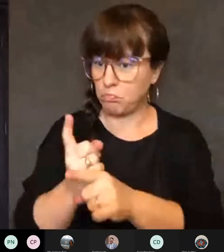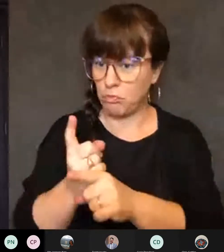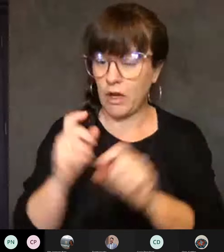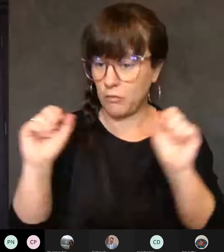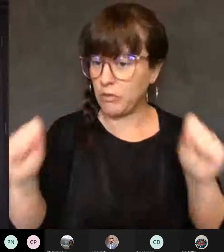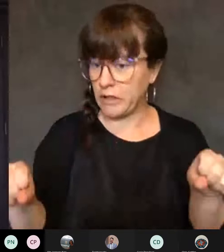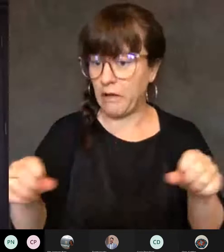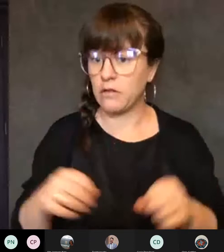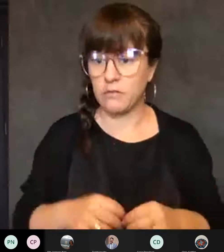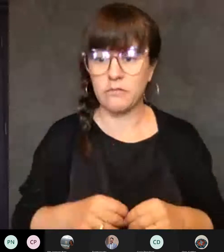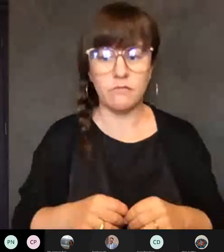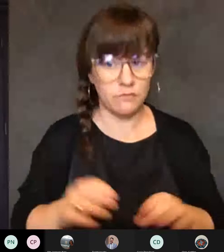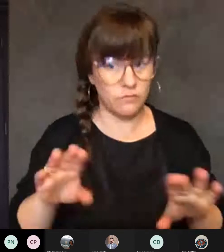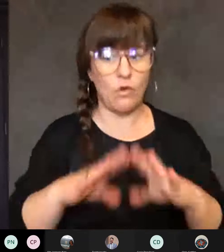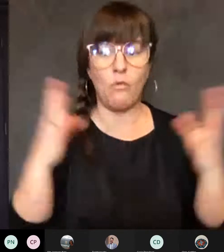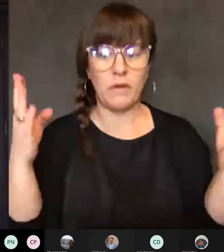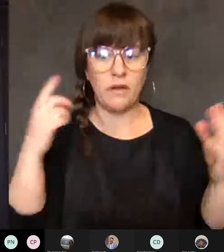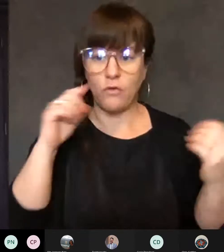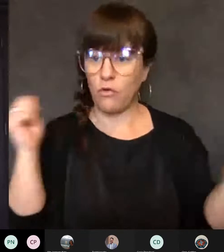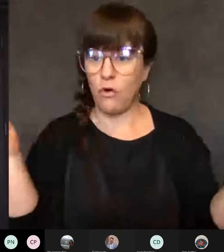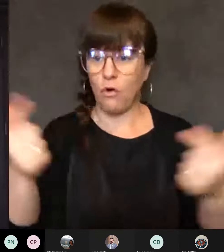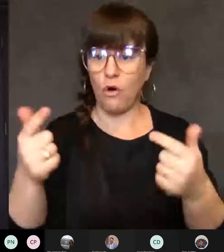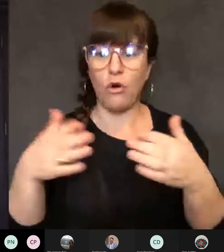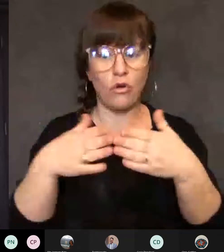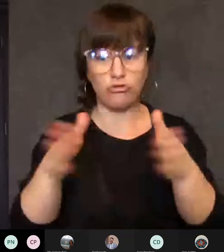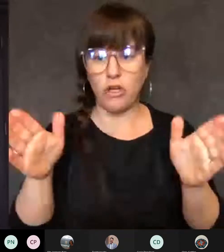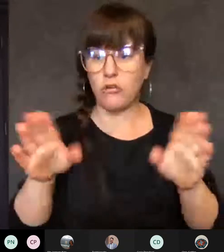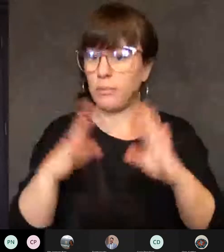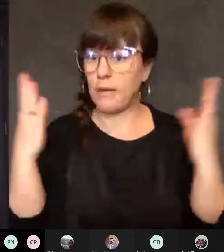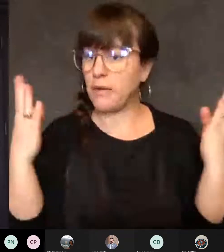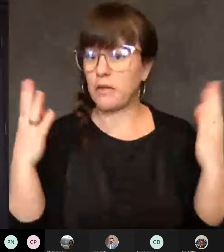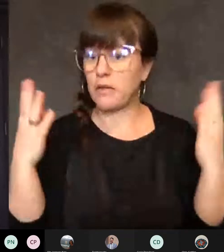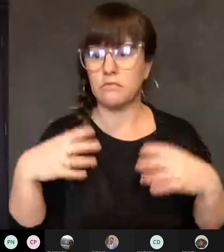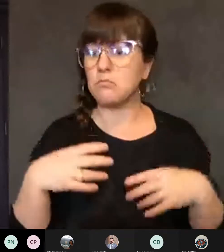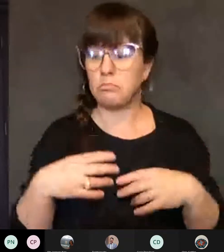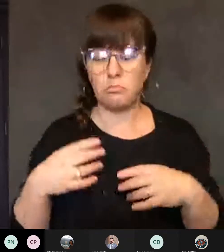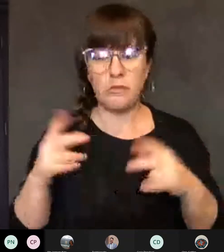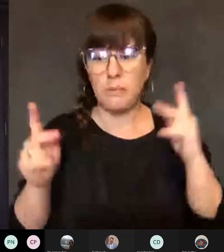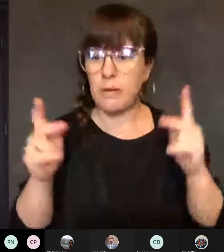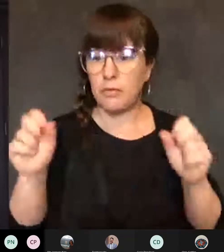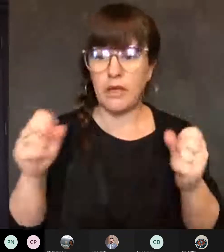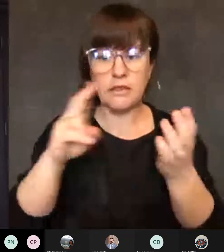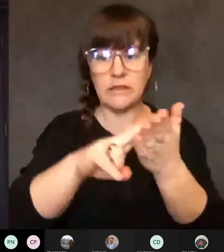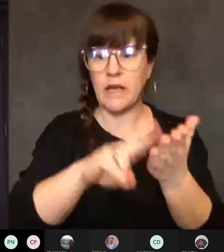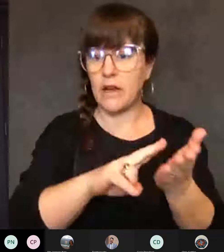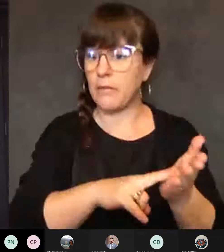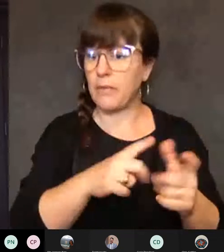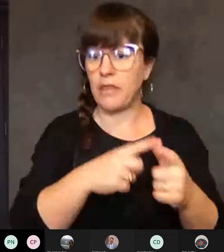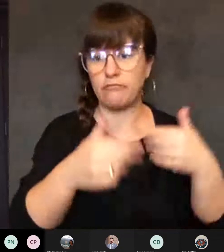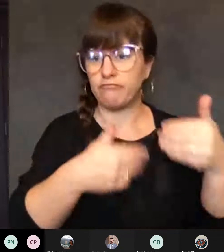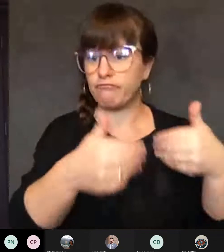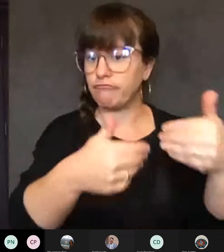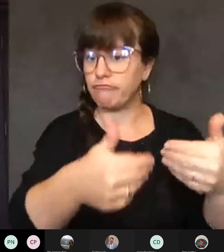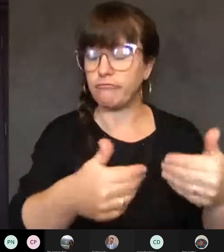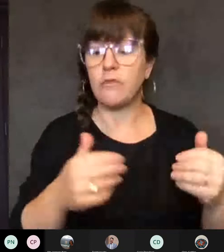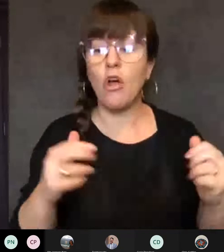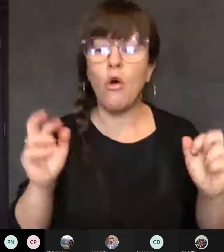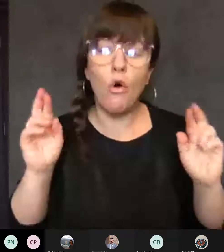start with just by opening it back up to the general public and let people sign up, and we'll go from there. And then hopefully